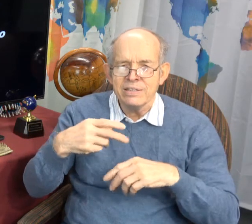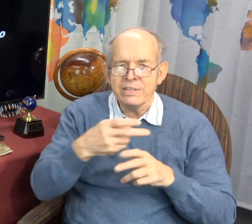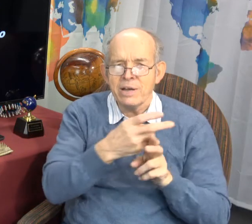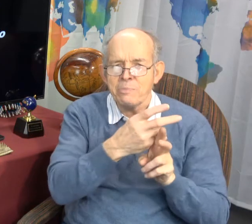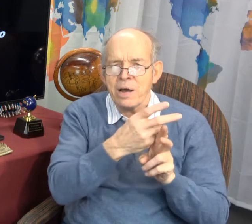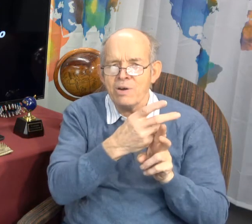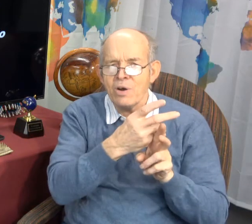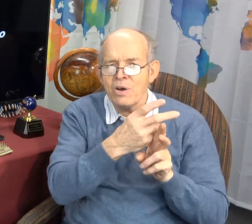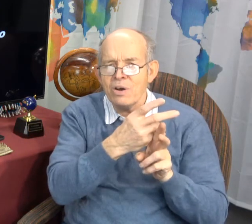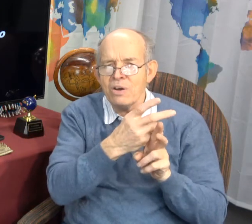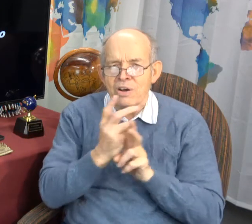The Bible